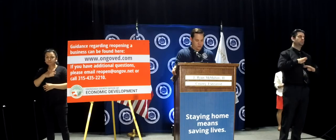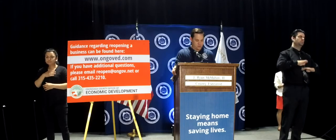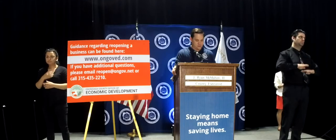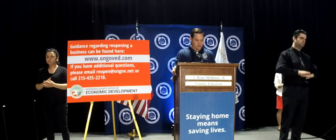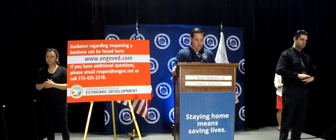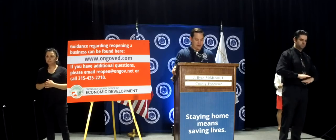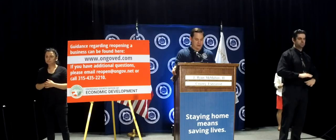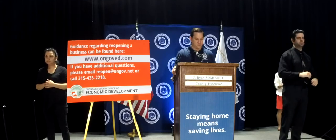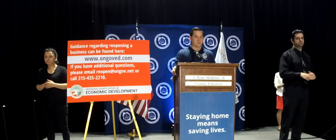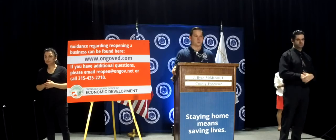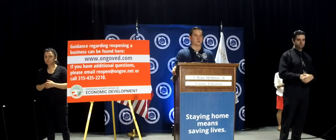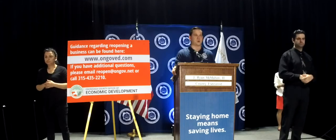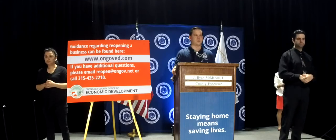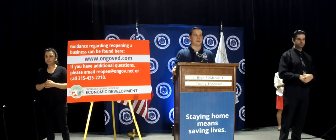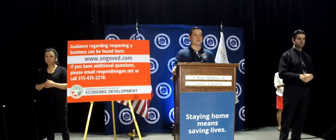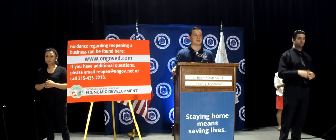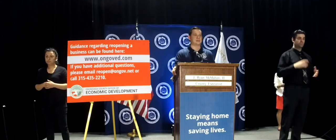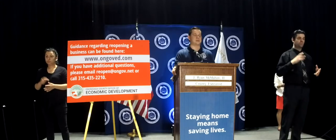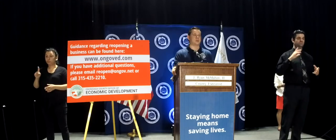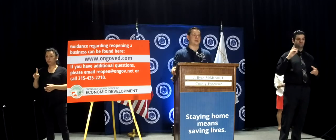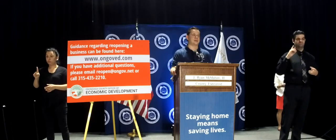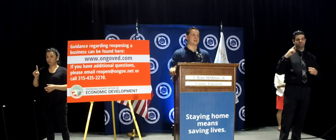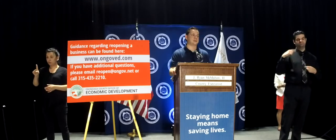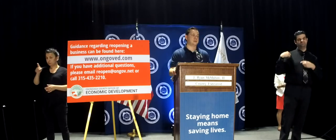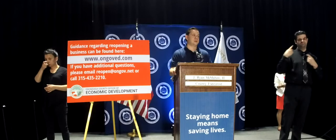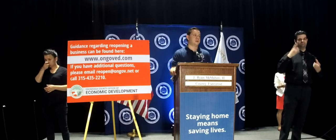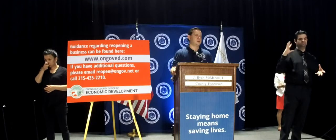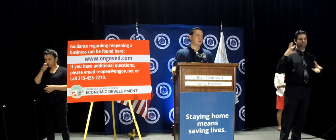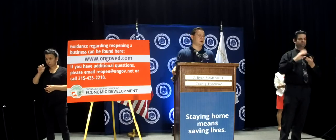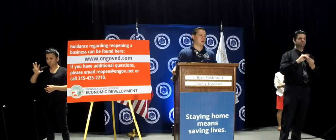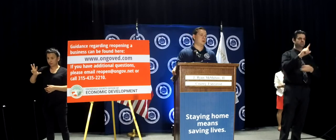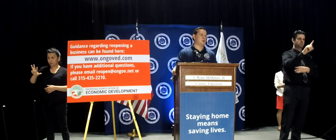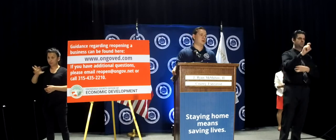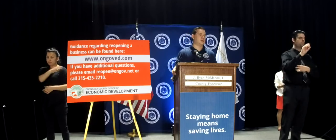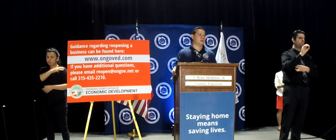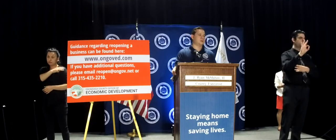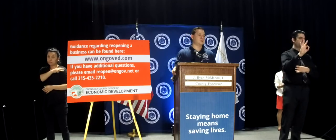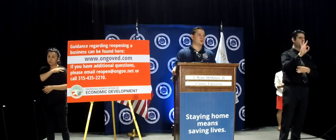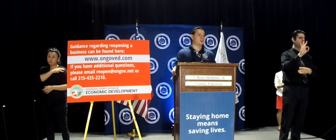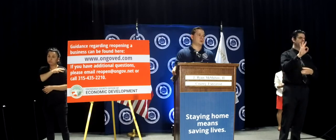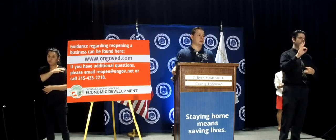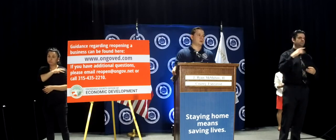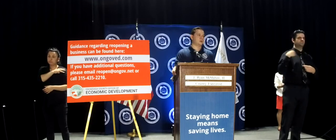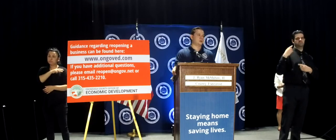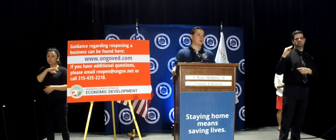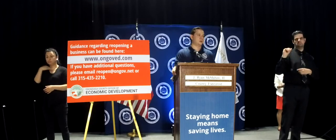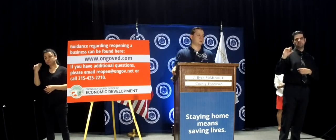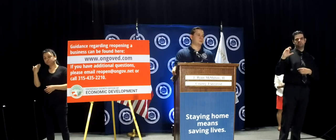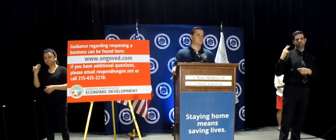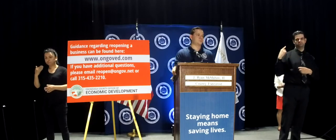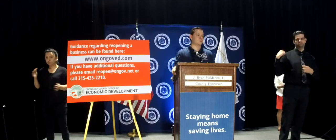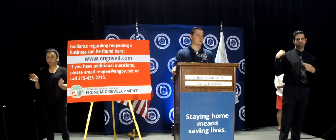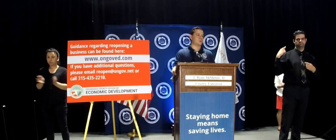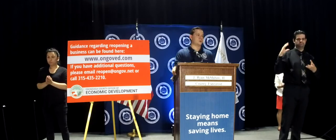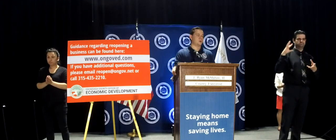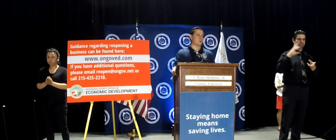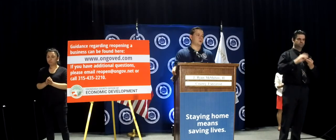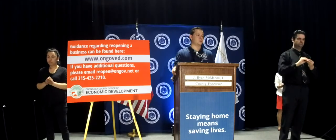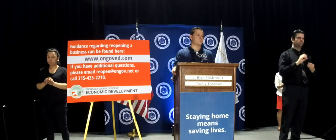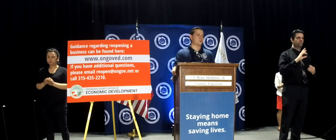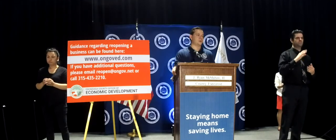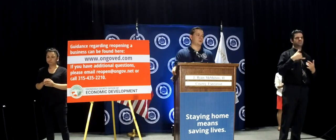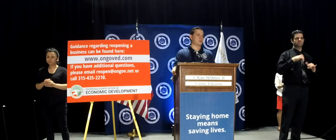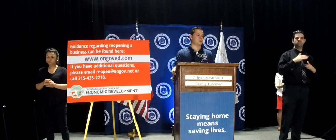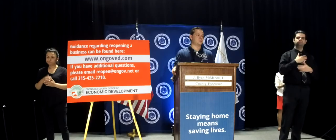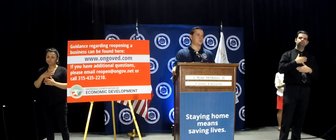We lost 109 people to COVID-19 in this process, and certainly,